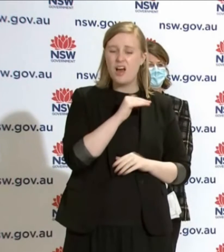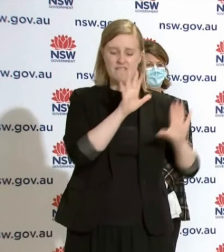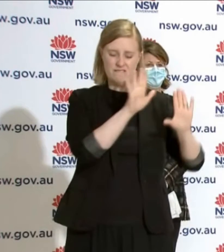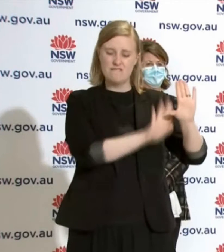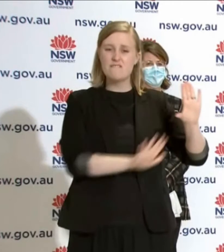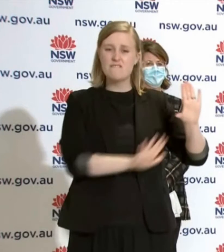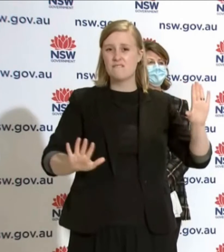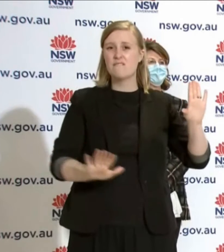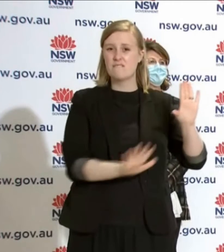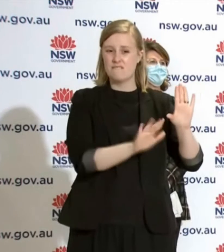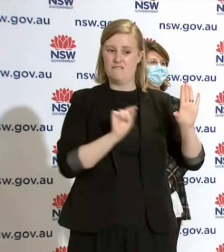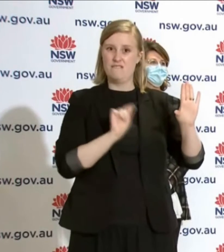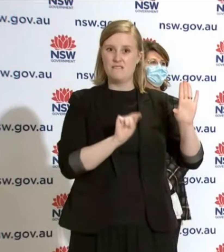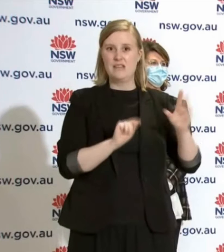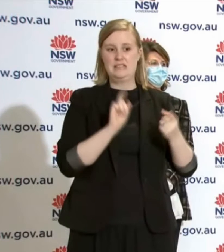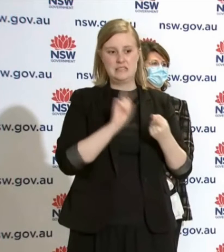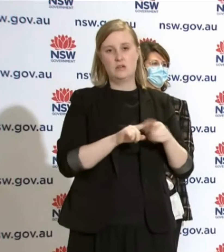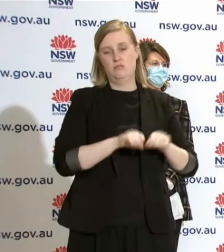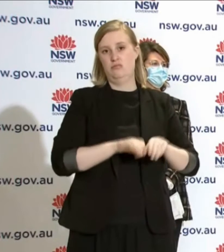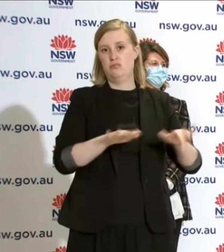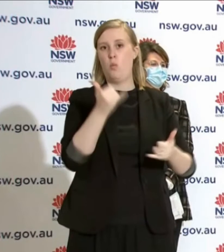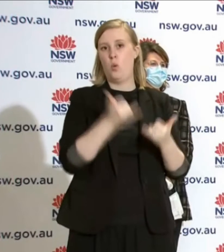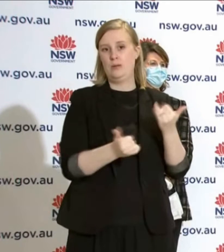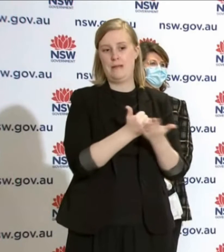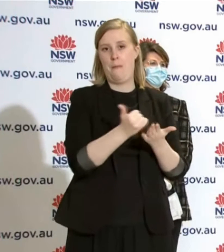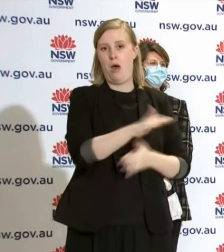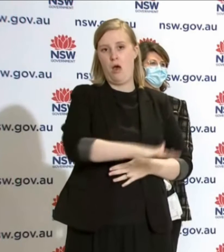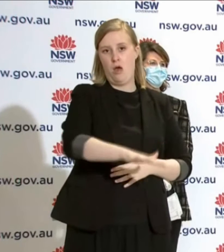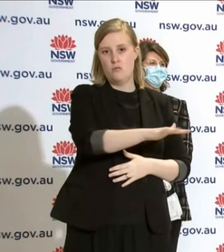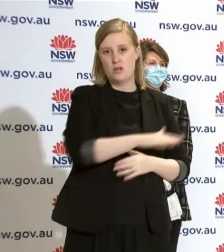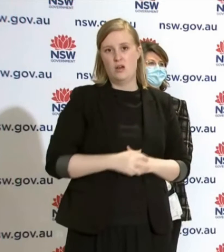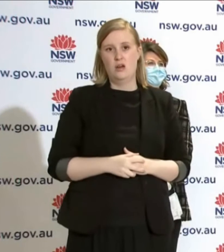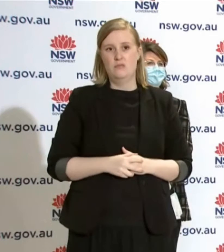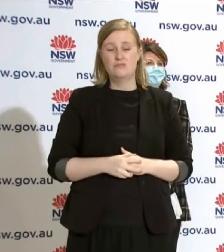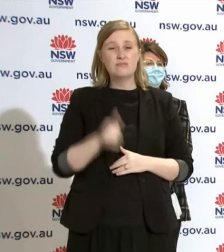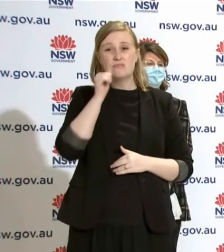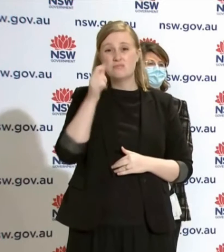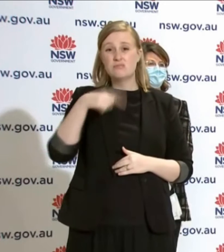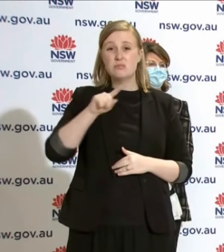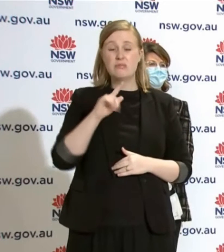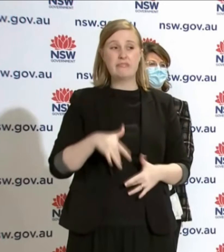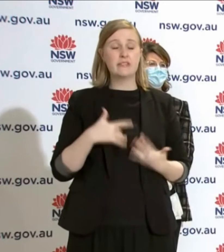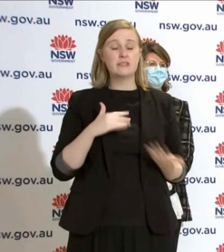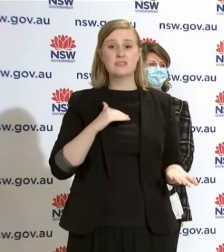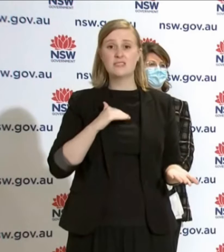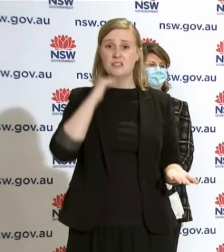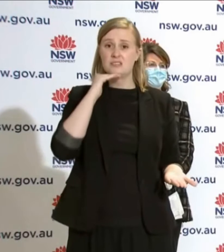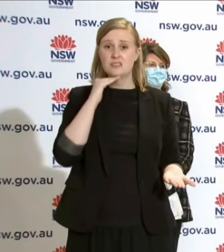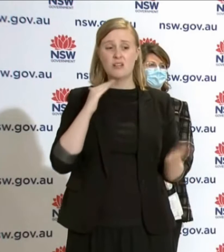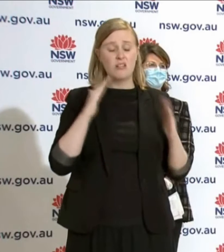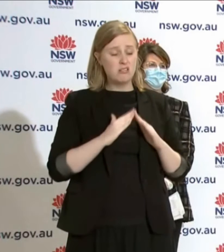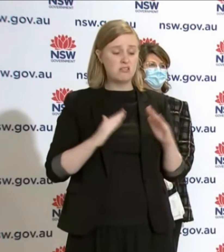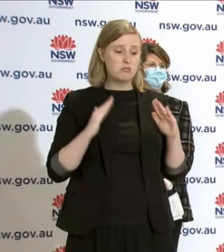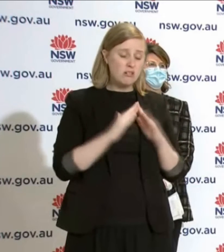the course. I understand that everyone is fatigued and tired, but it is incredibly important that as we